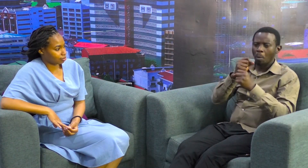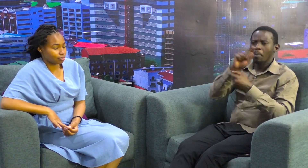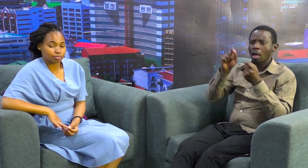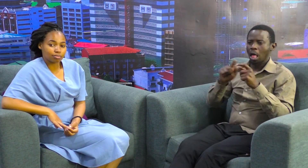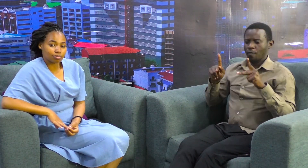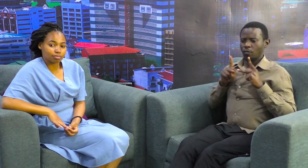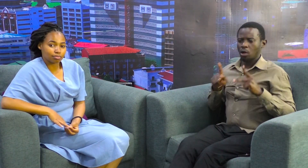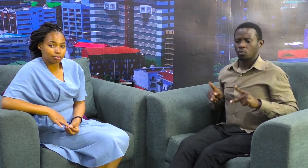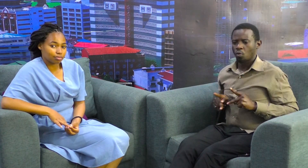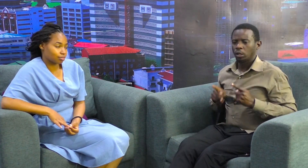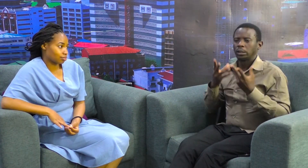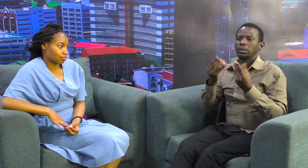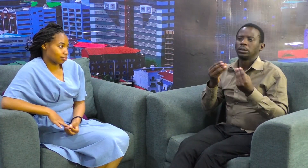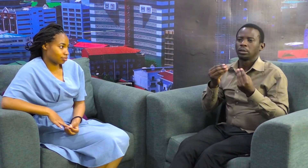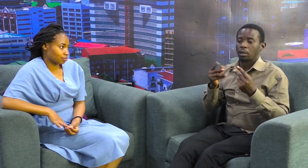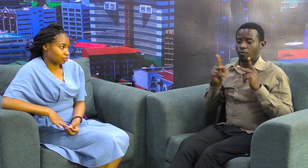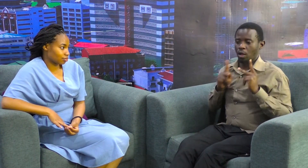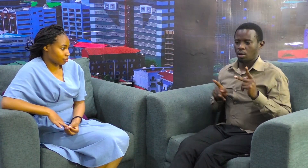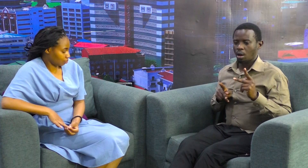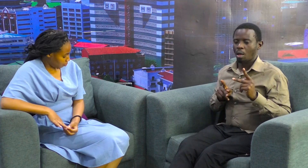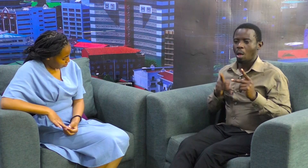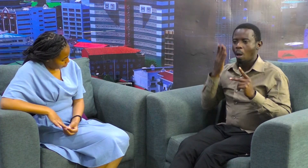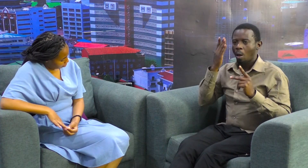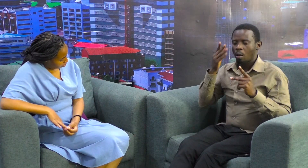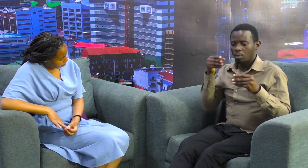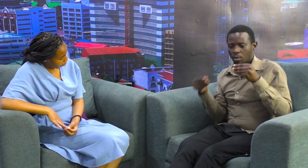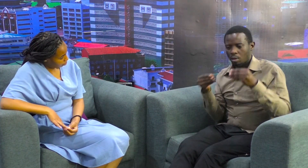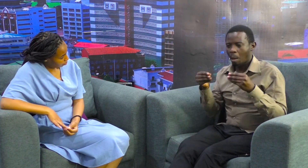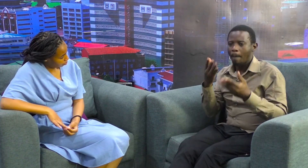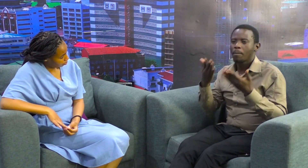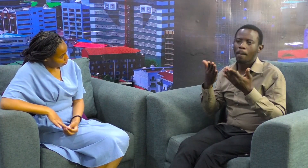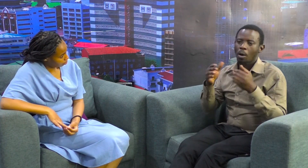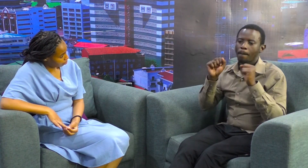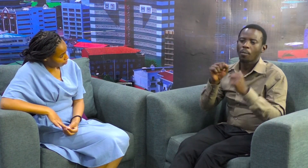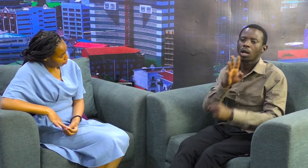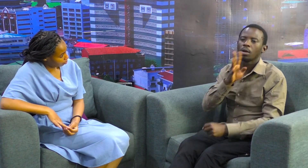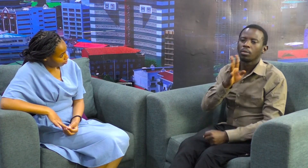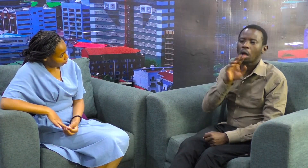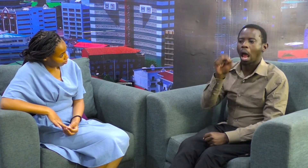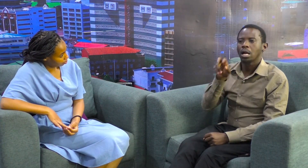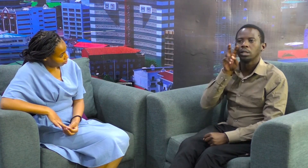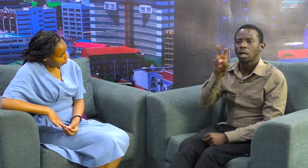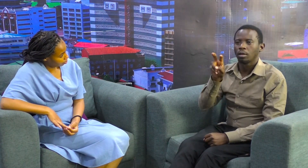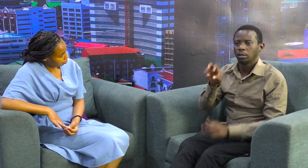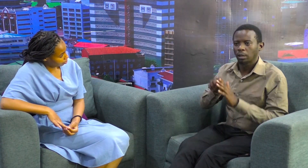given the menial job opportunities, but we are able. People with disability can